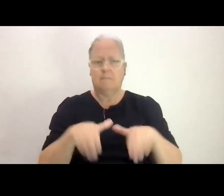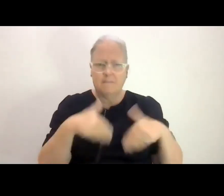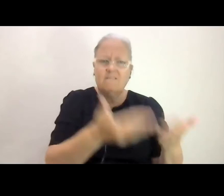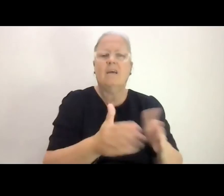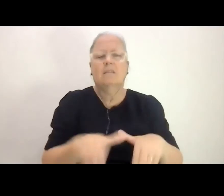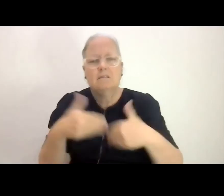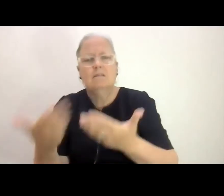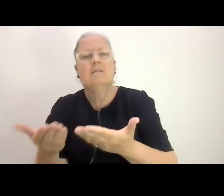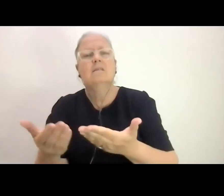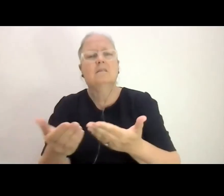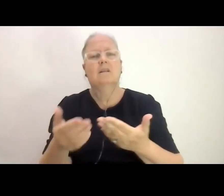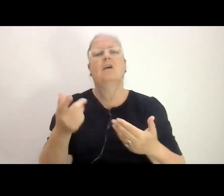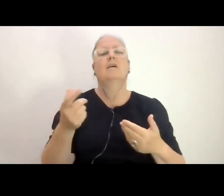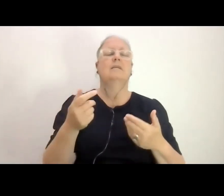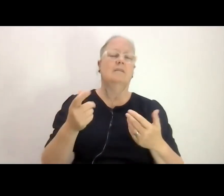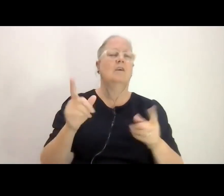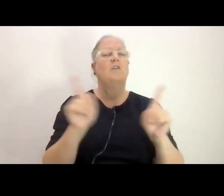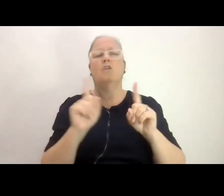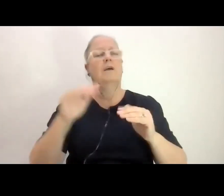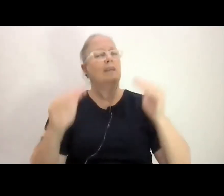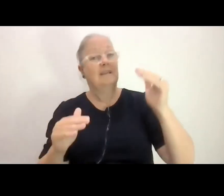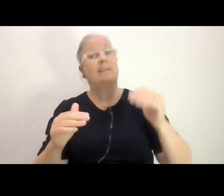Sustainable Development Goals by 2030